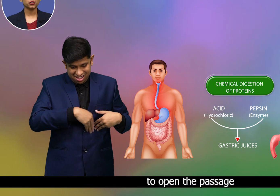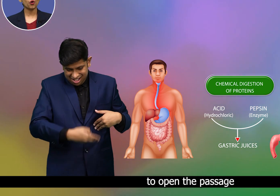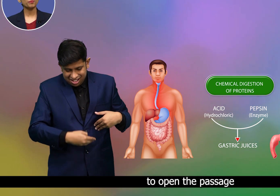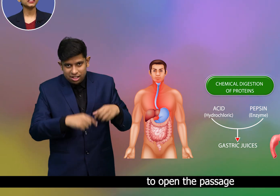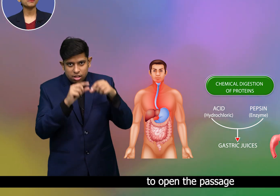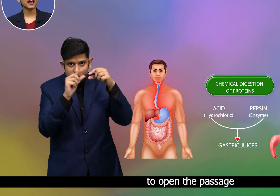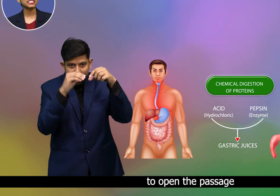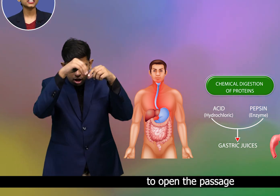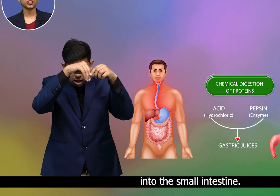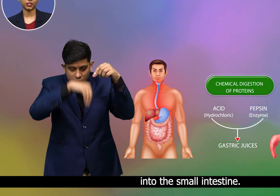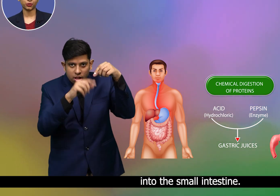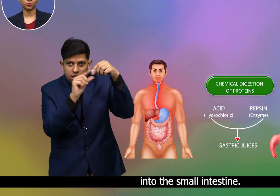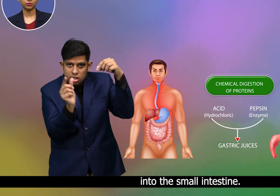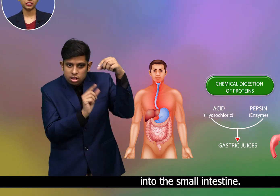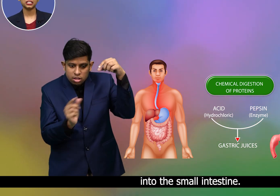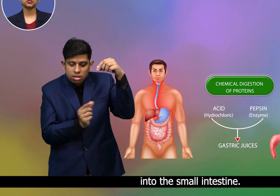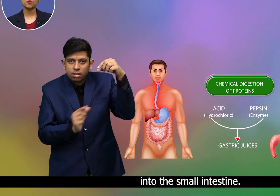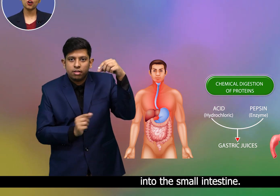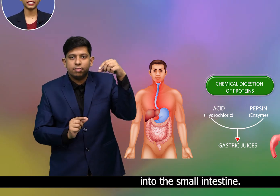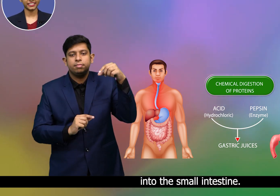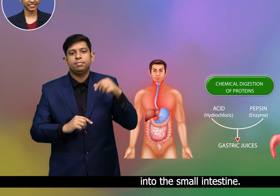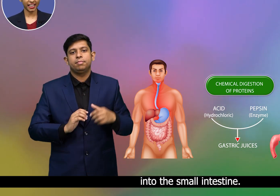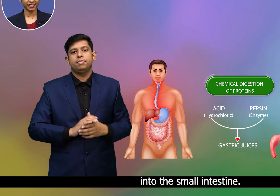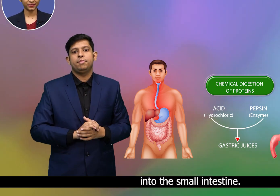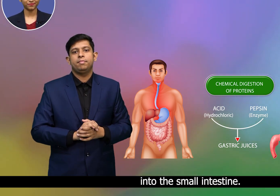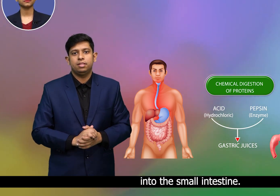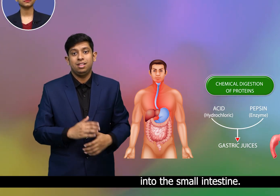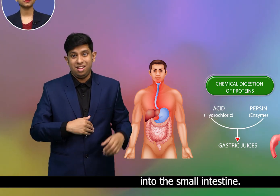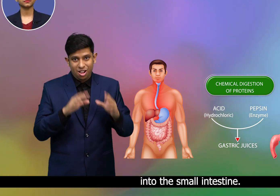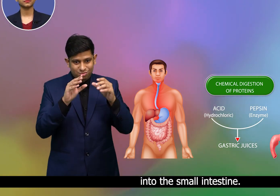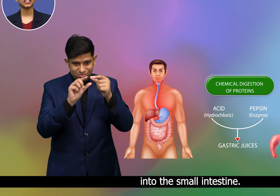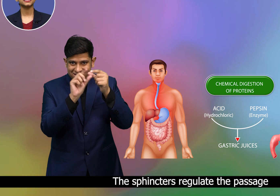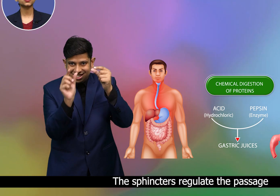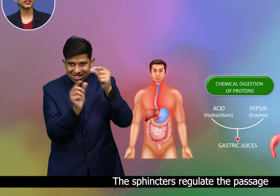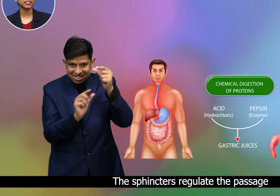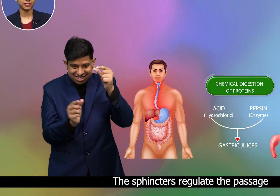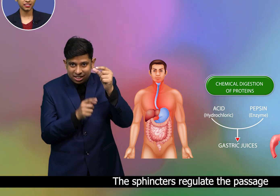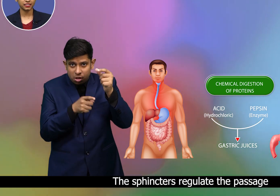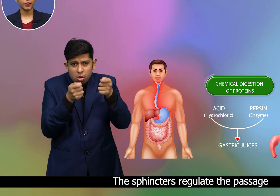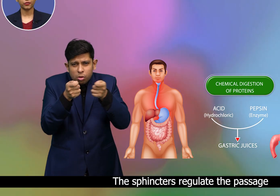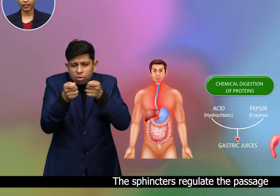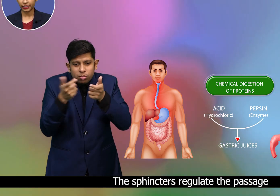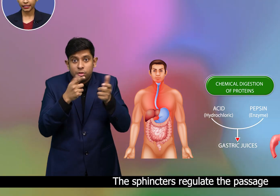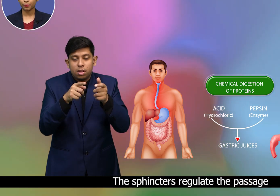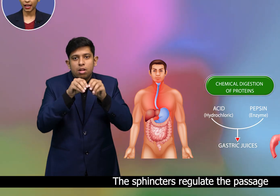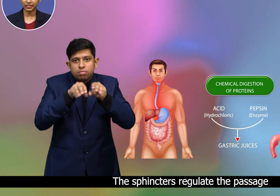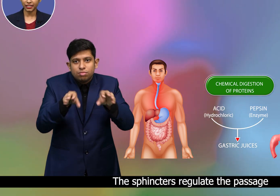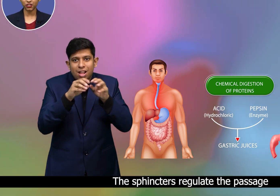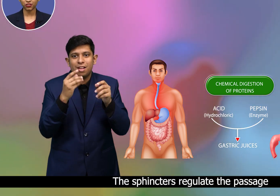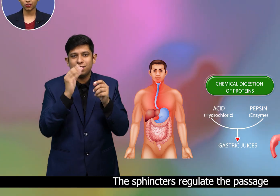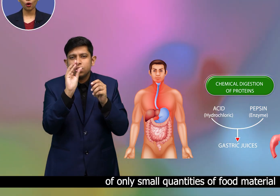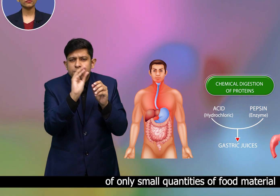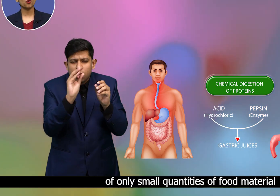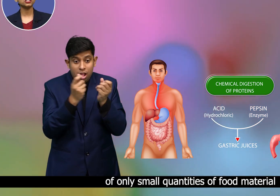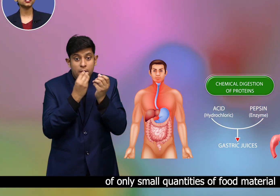relax to open the passage into the small intestine. The sphincters regulate the